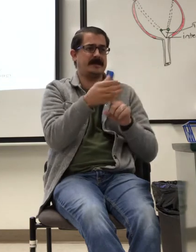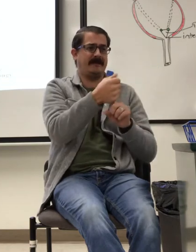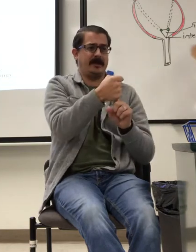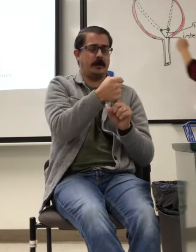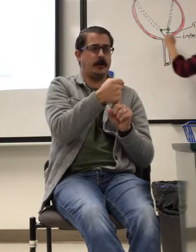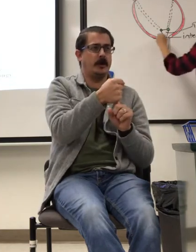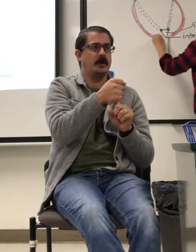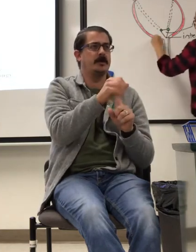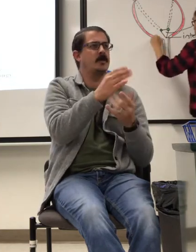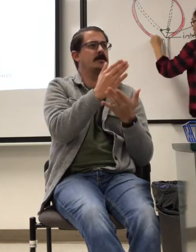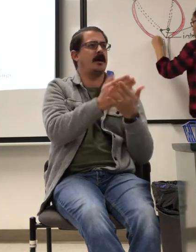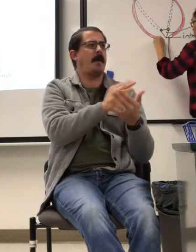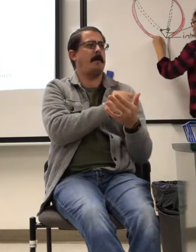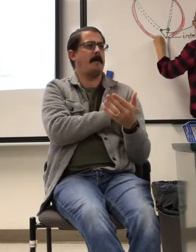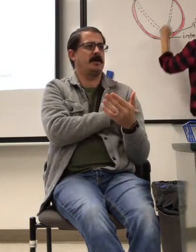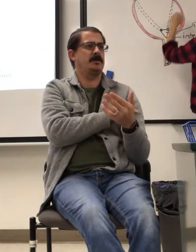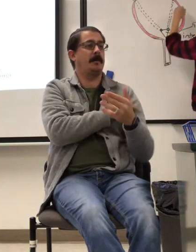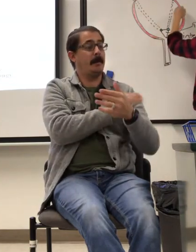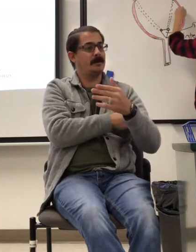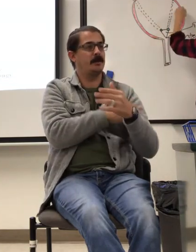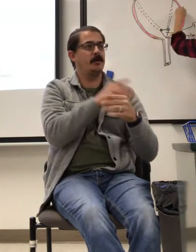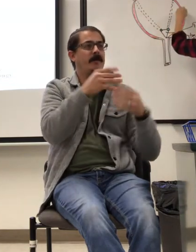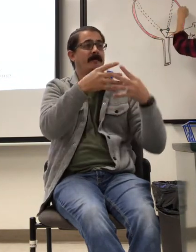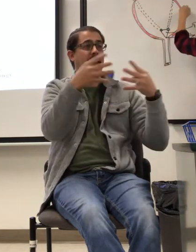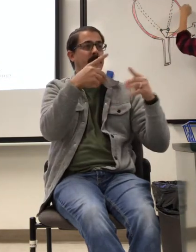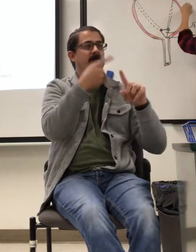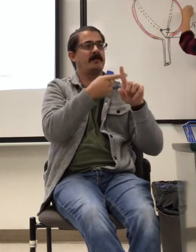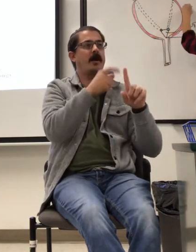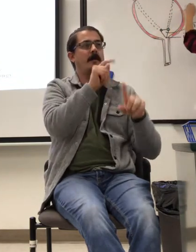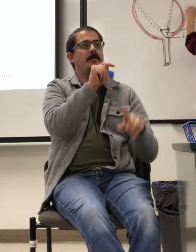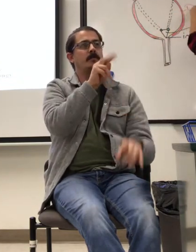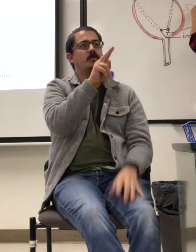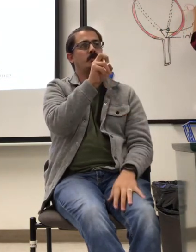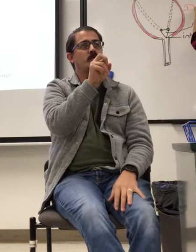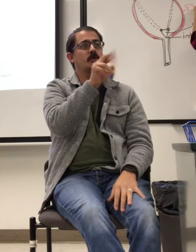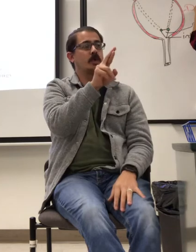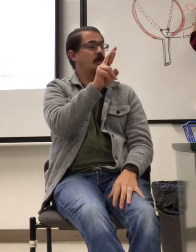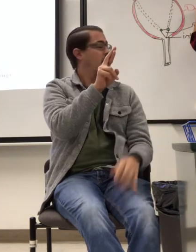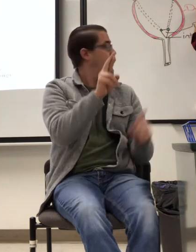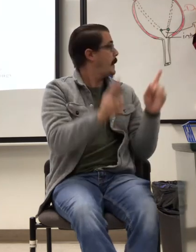So some muscle fibers of detrusor, oh, I'm going to write that on the board.